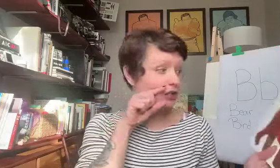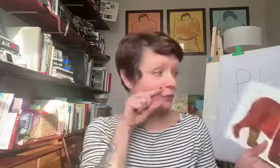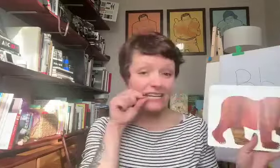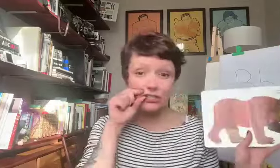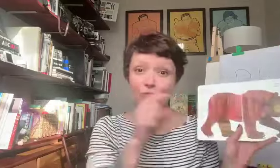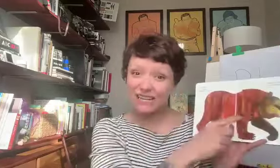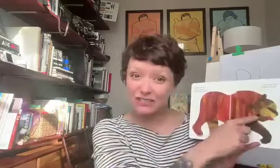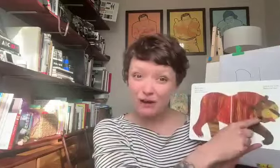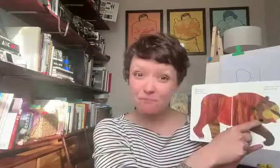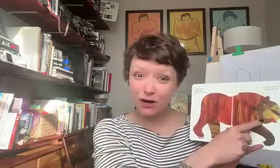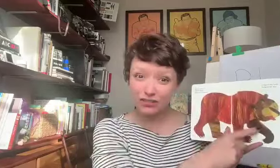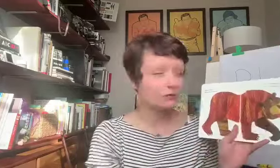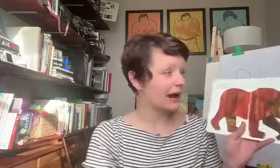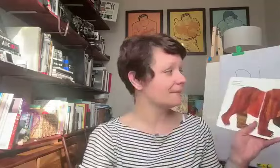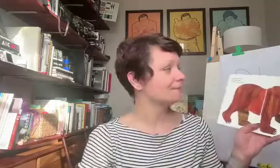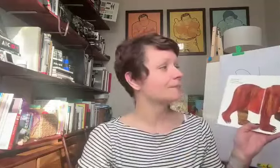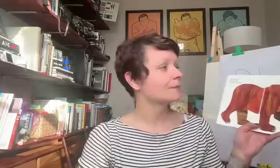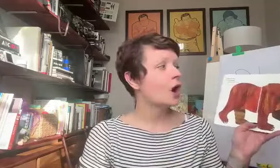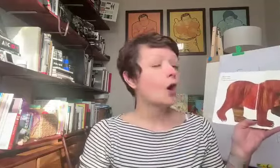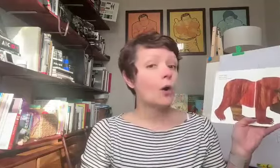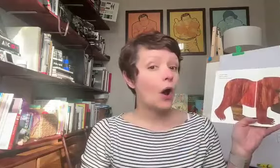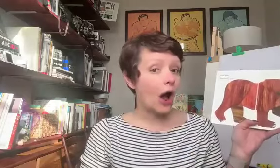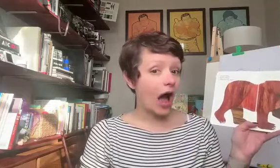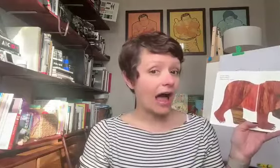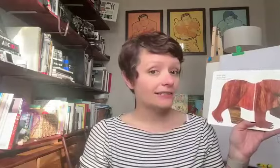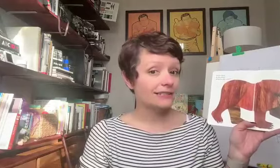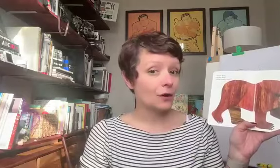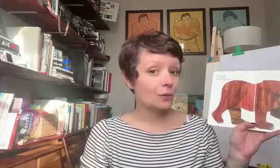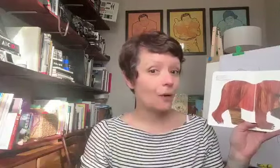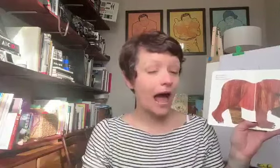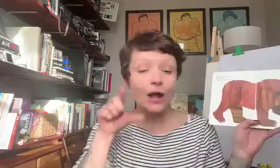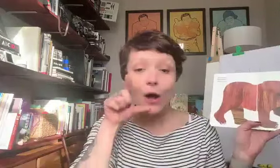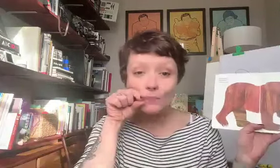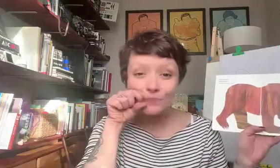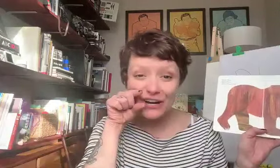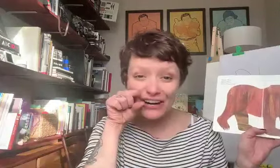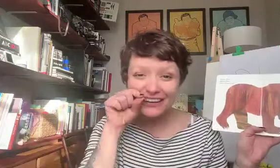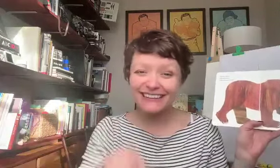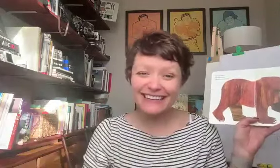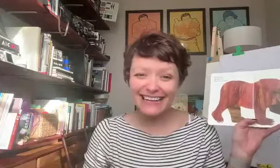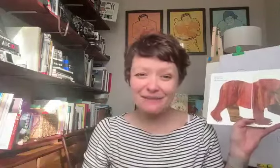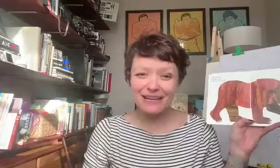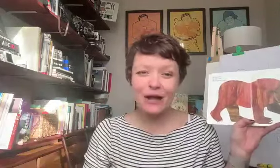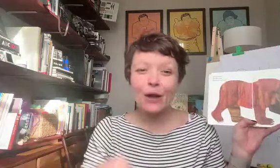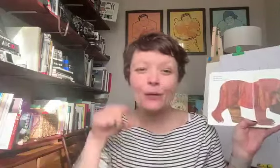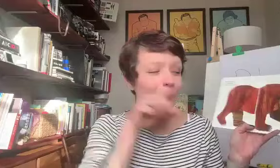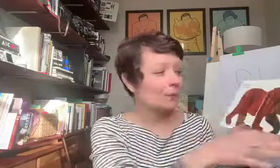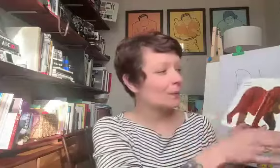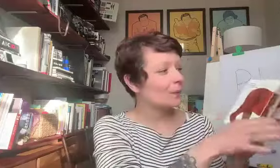So we can do red bird too. Ready? I see a red bird looking at me.